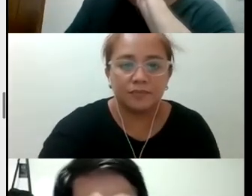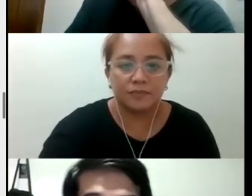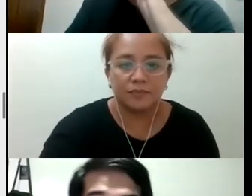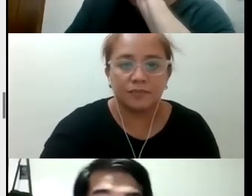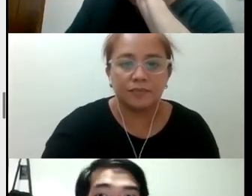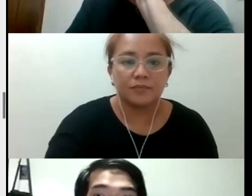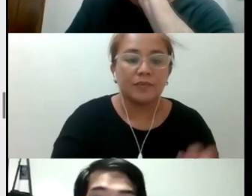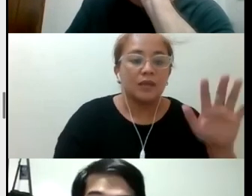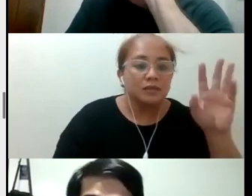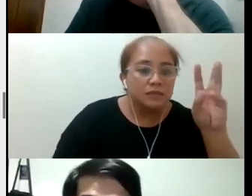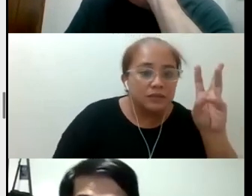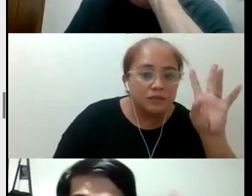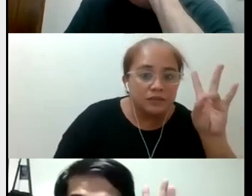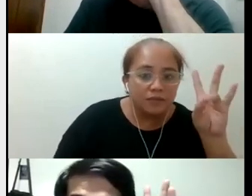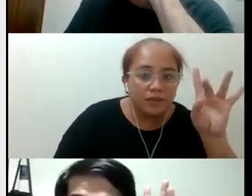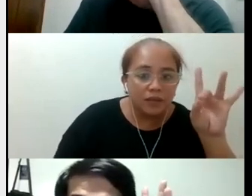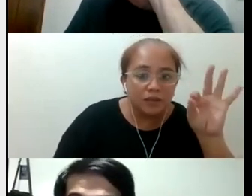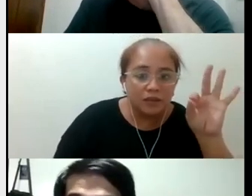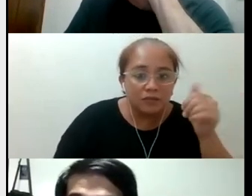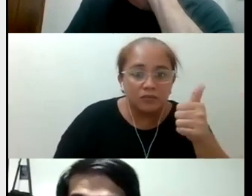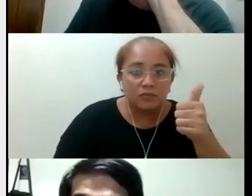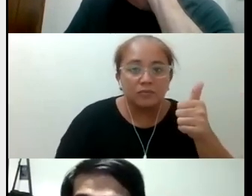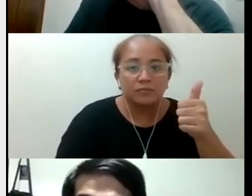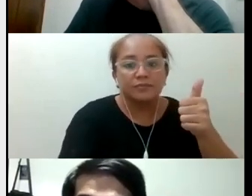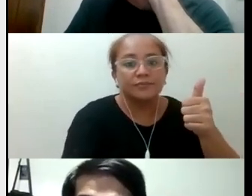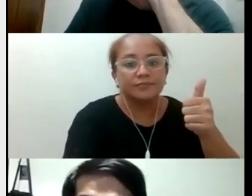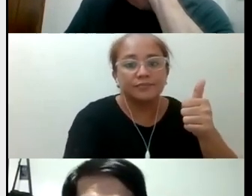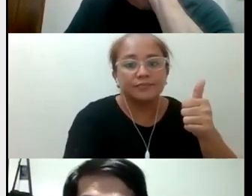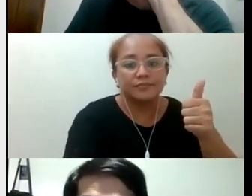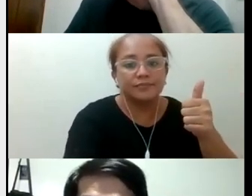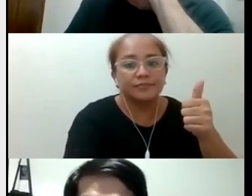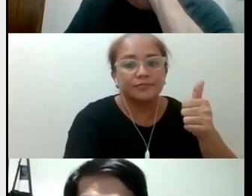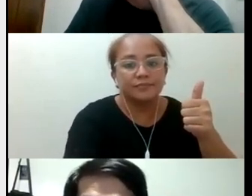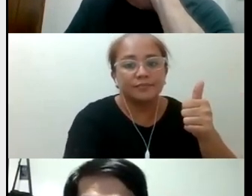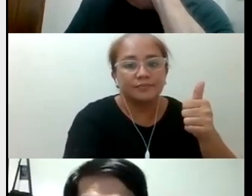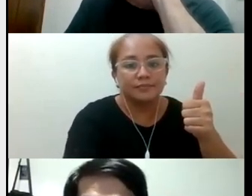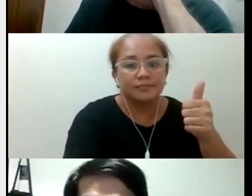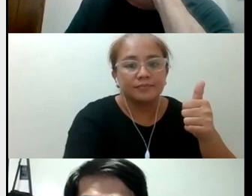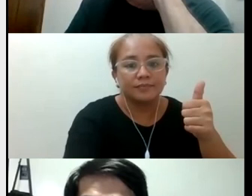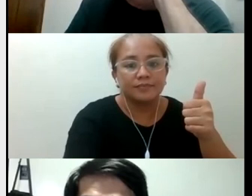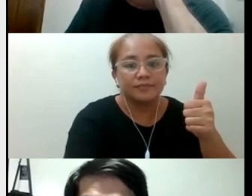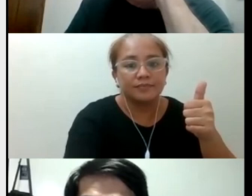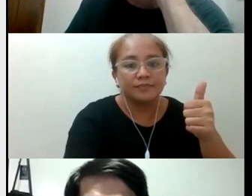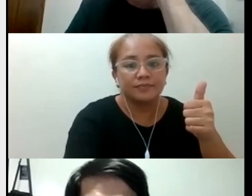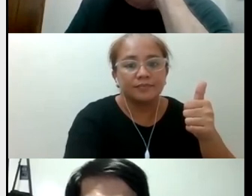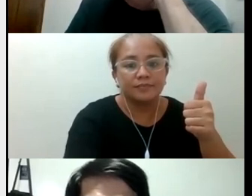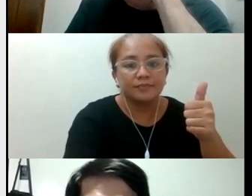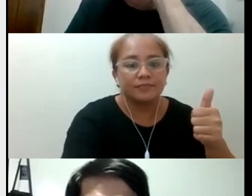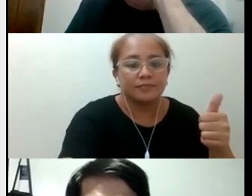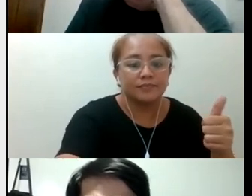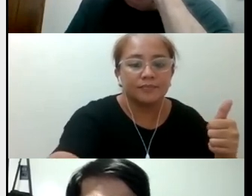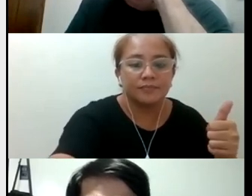Okay, 6, 7, 8, 9, good. So 6, Dr. Whitty? Okay. Yeah, yes.